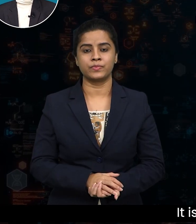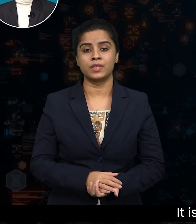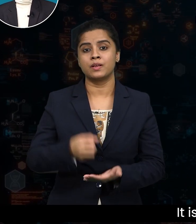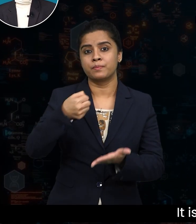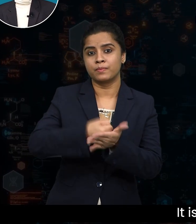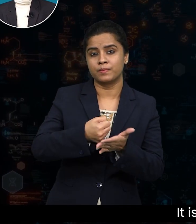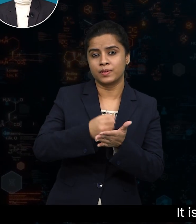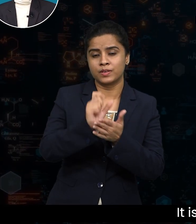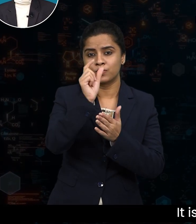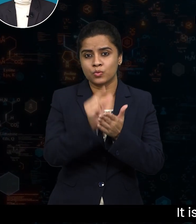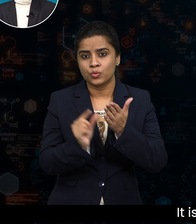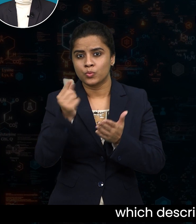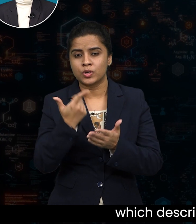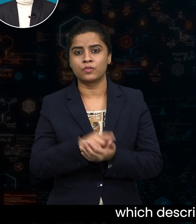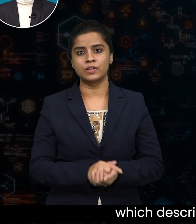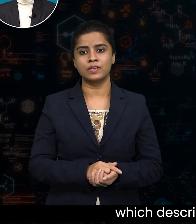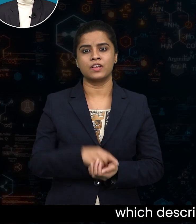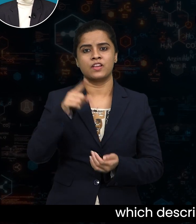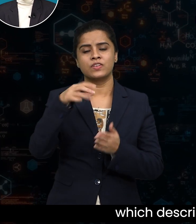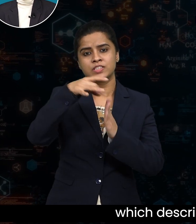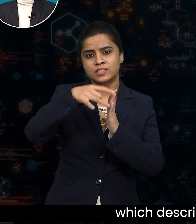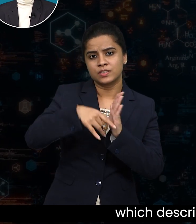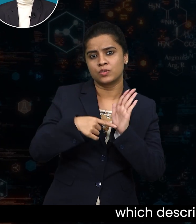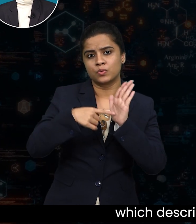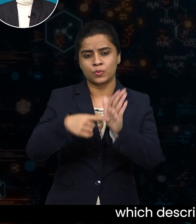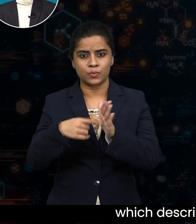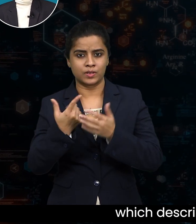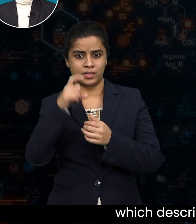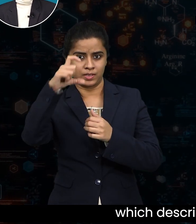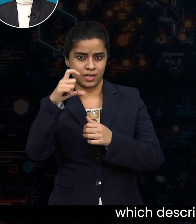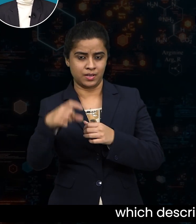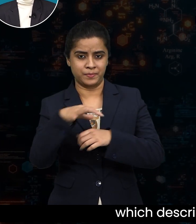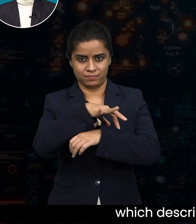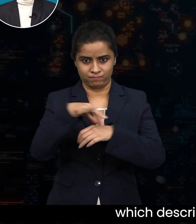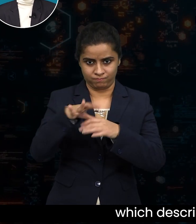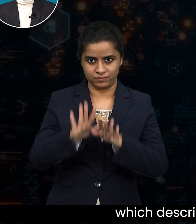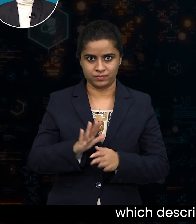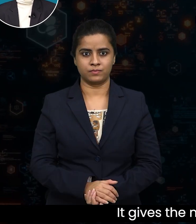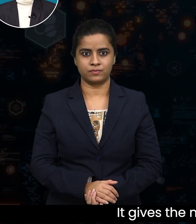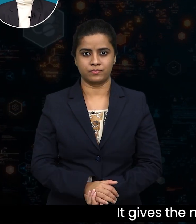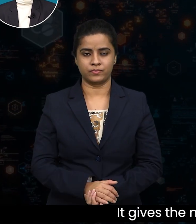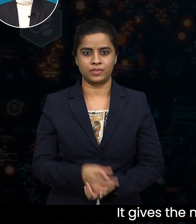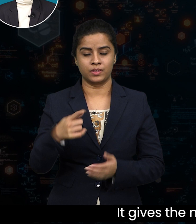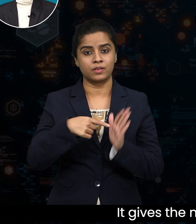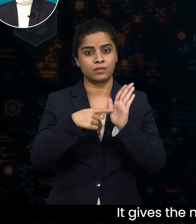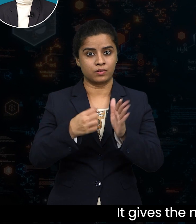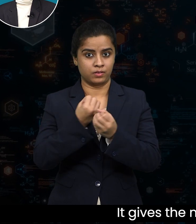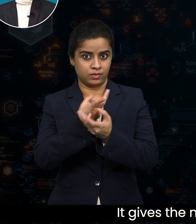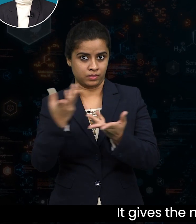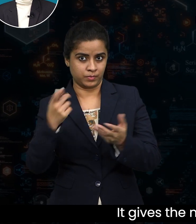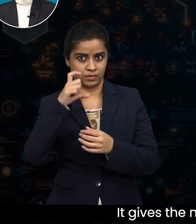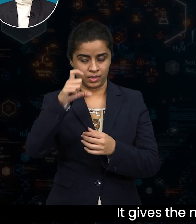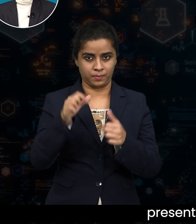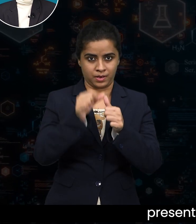It is the basic unit which describes the carbon skeleton. It gives the number of